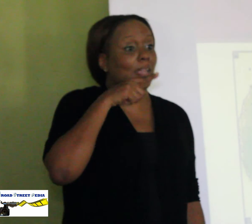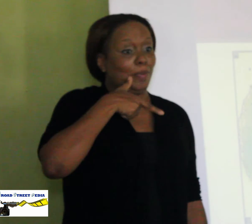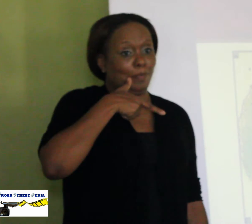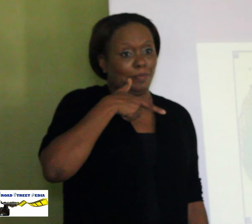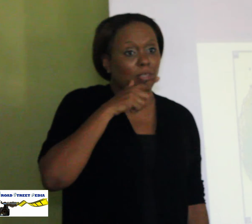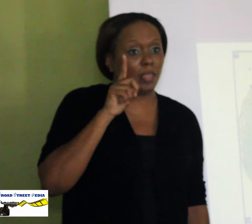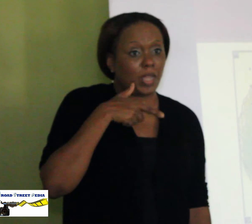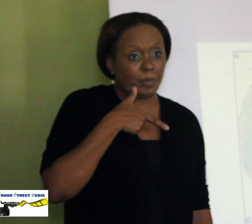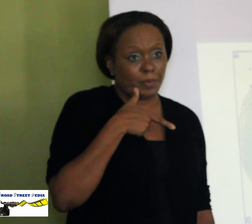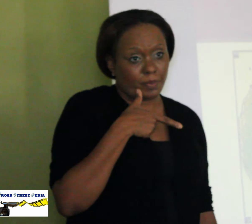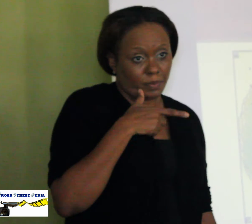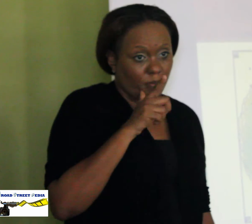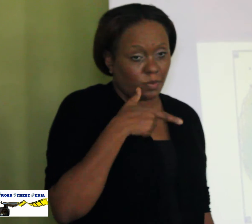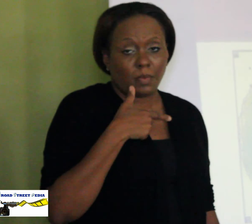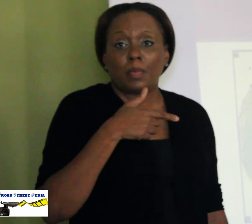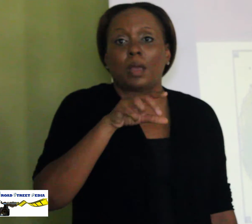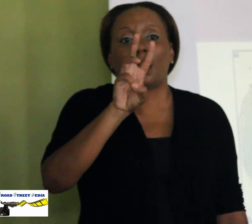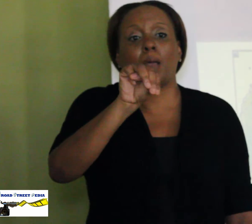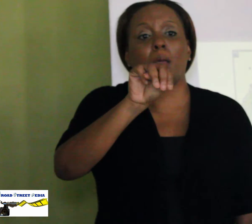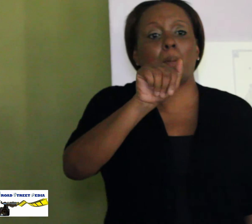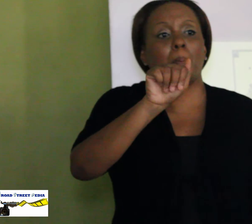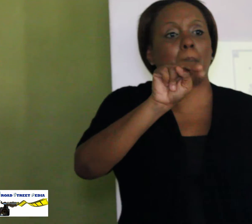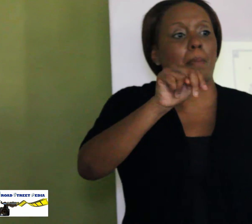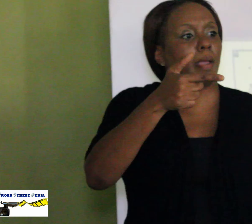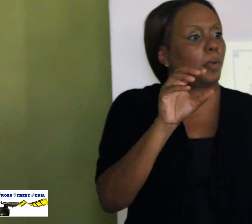we call in agriculture called a canopy.